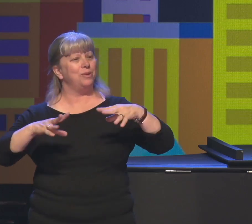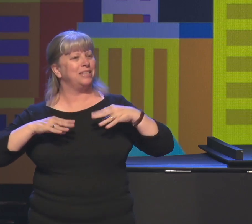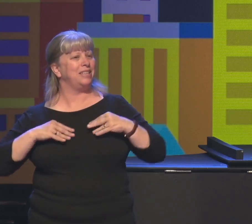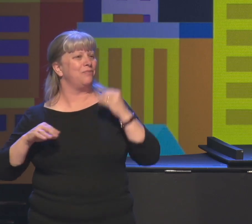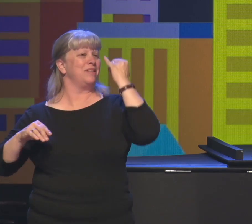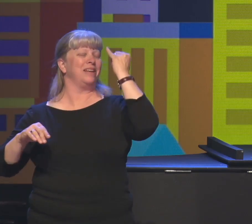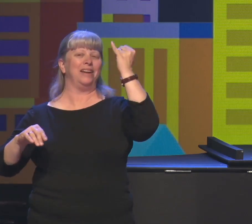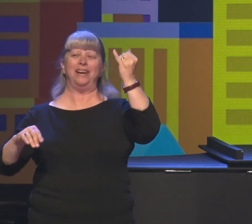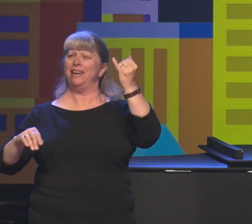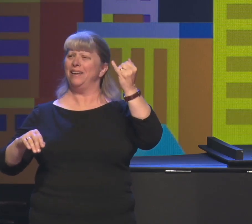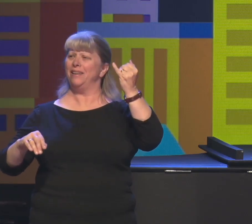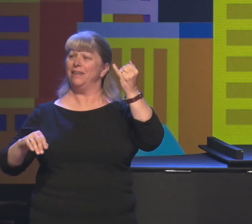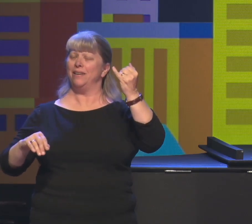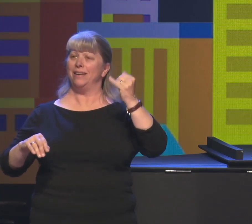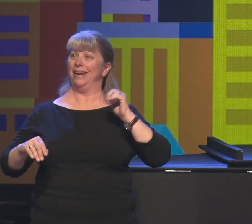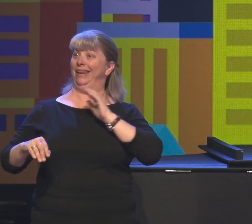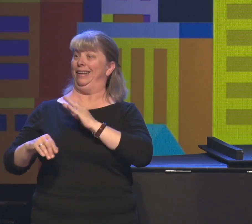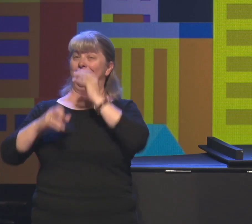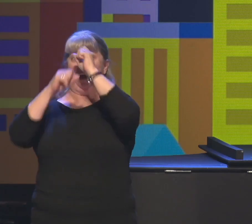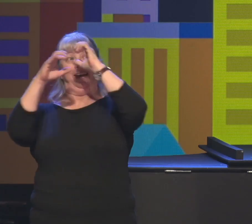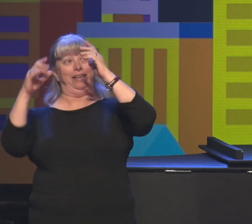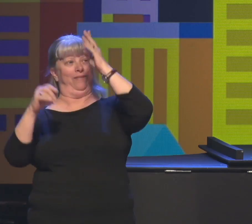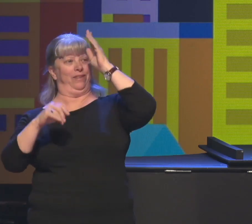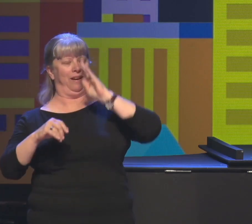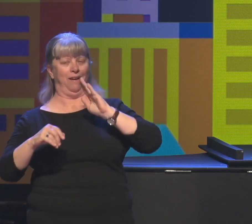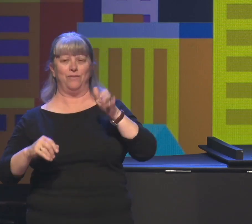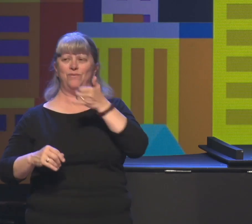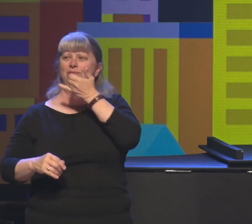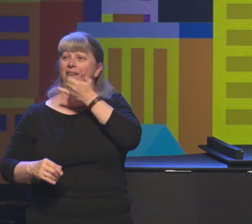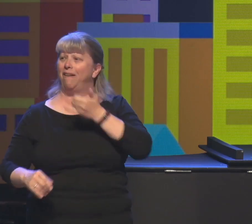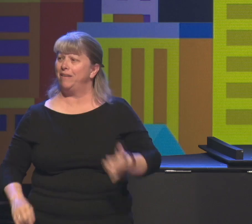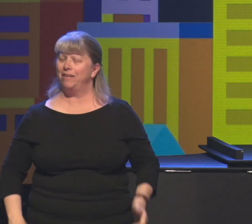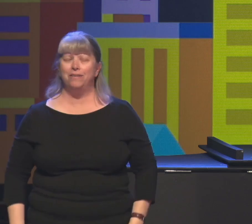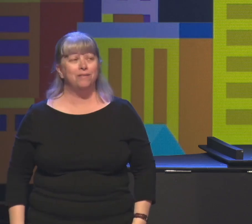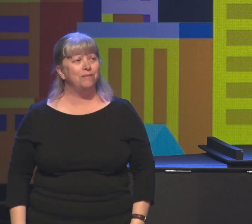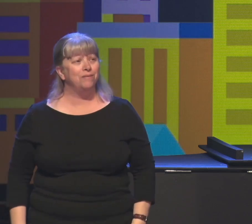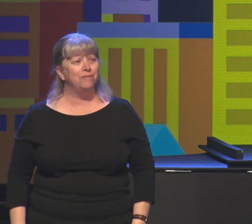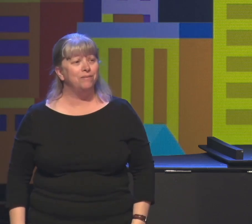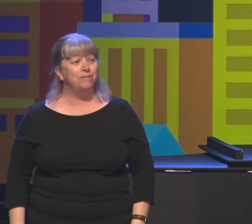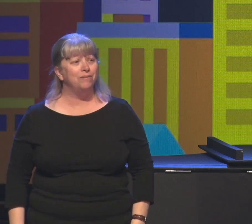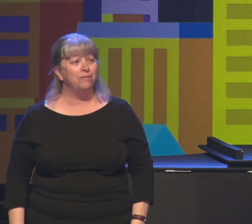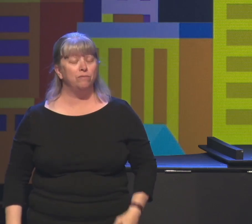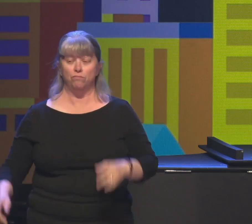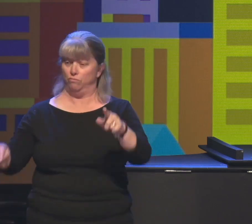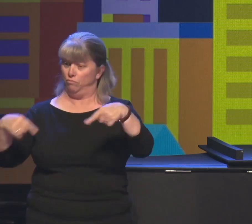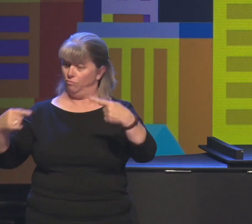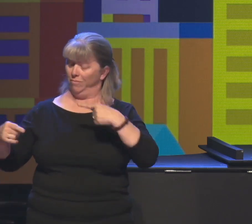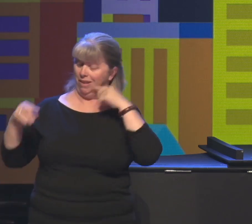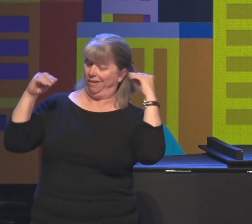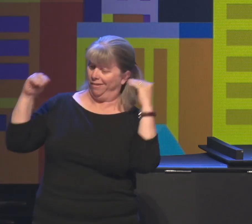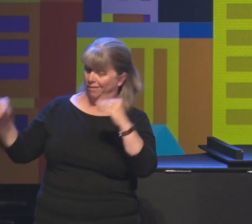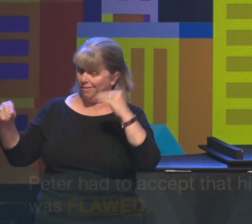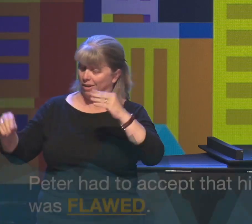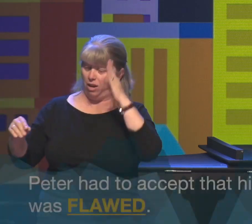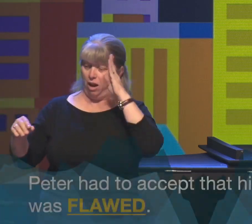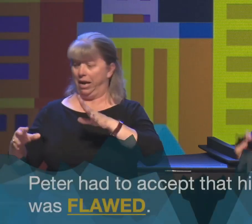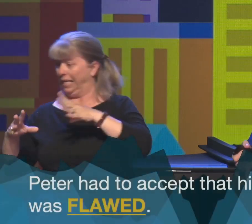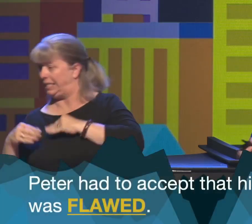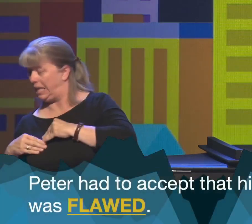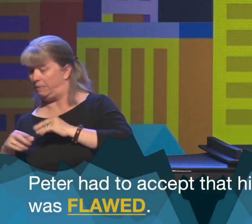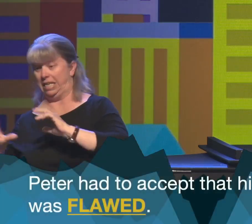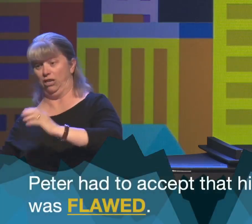idea that his idea of God was flawed. Because his whole life he'd been told this is who God accepts and this is who